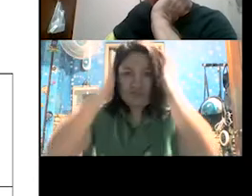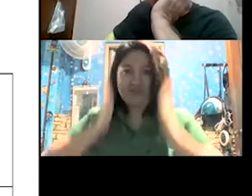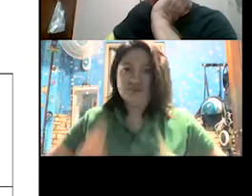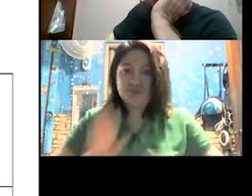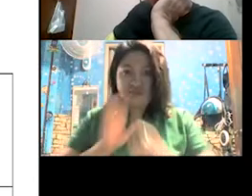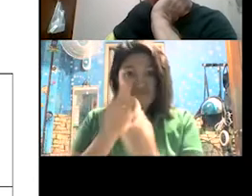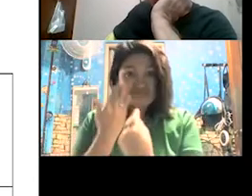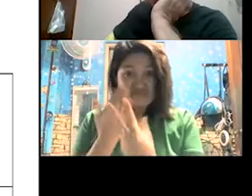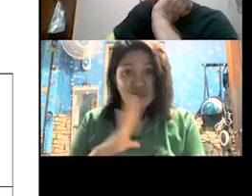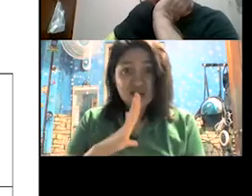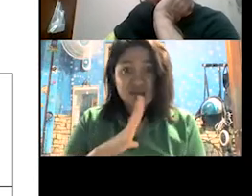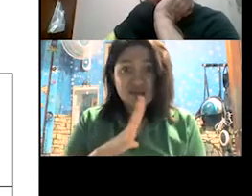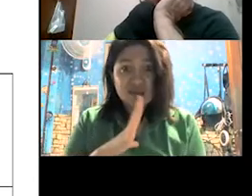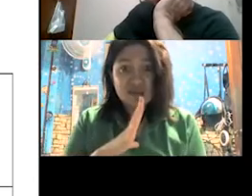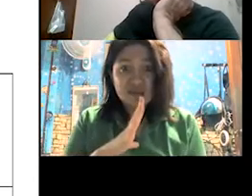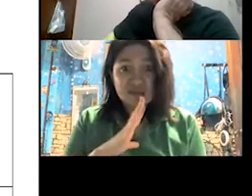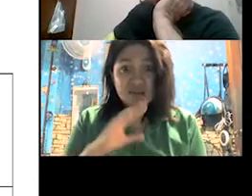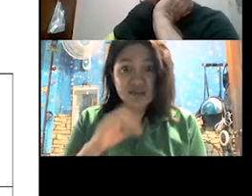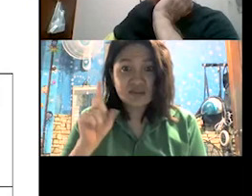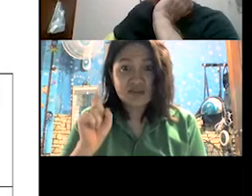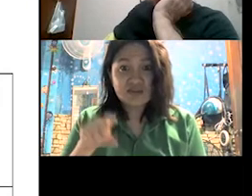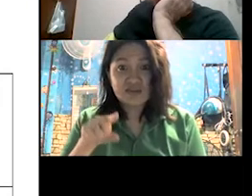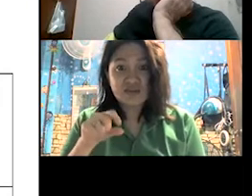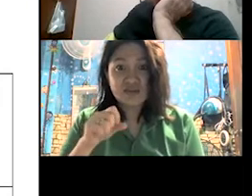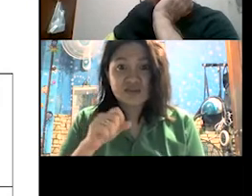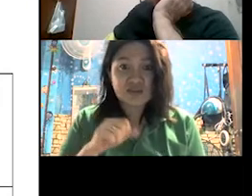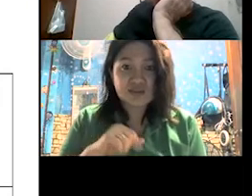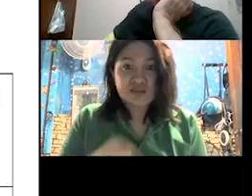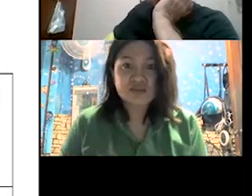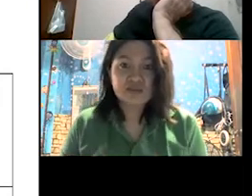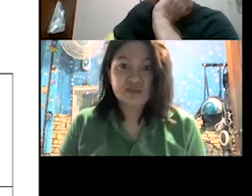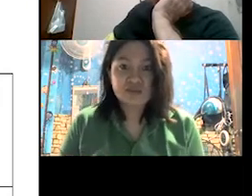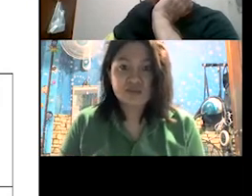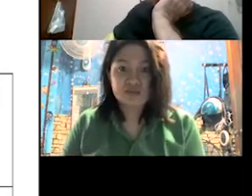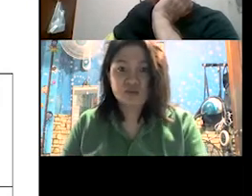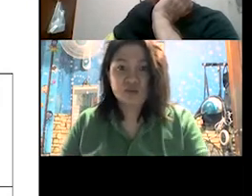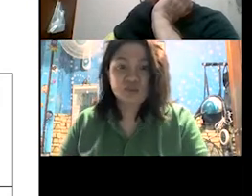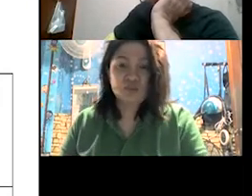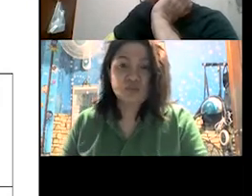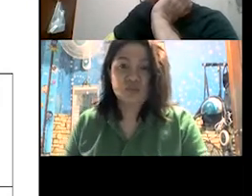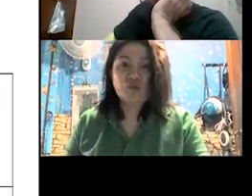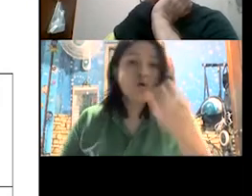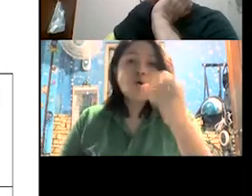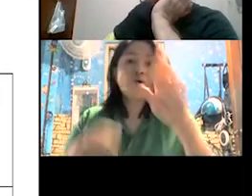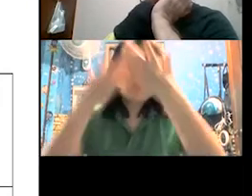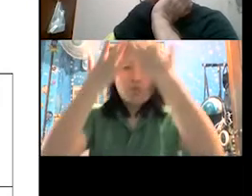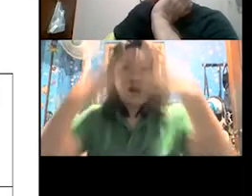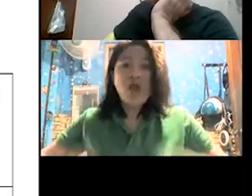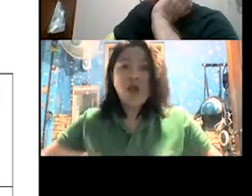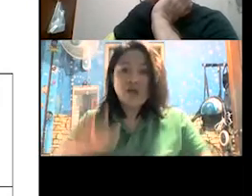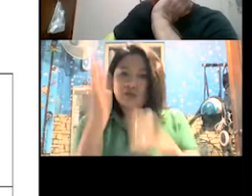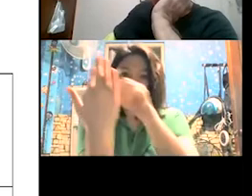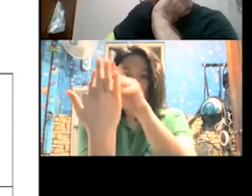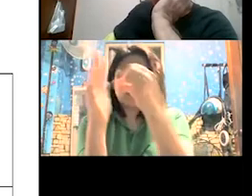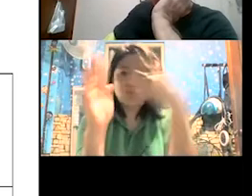So in terms of the analysis, then do we include the person in the graphic, like if we're going to